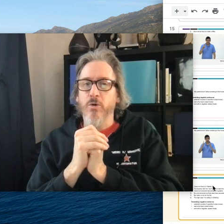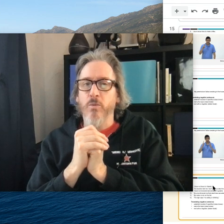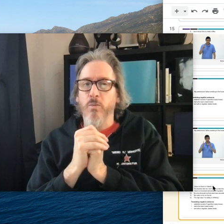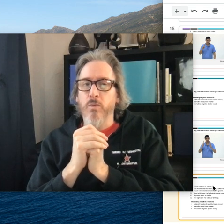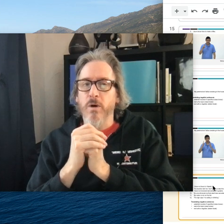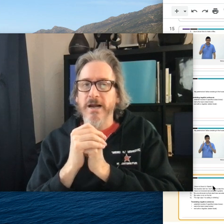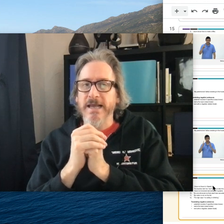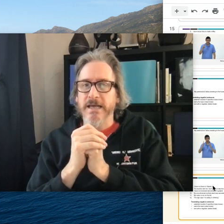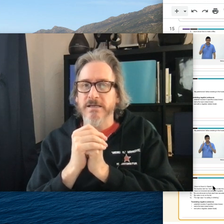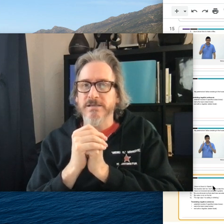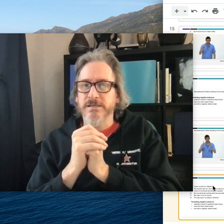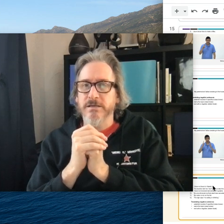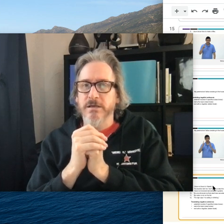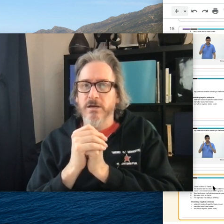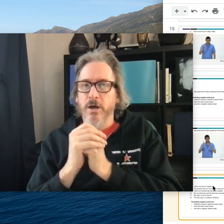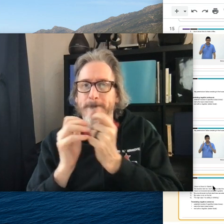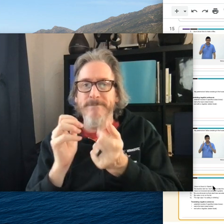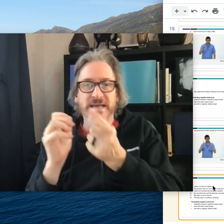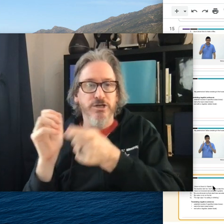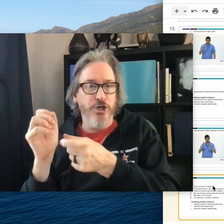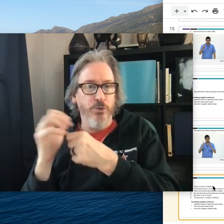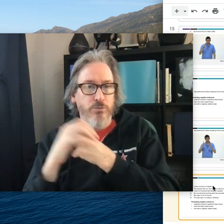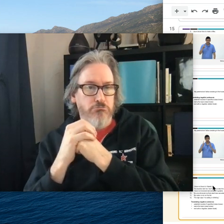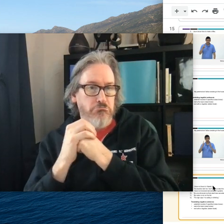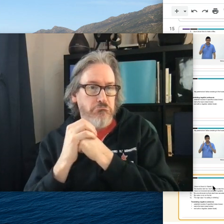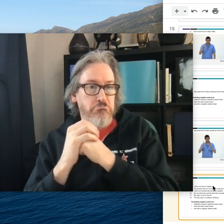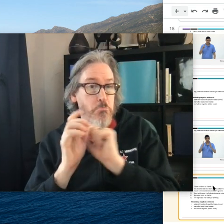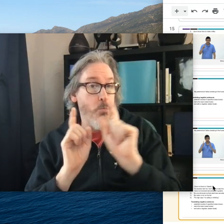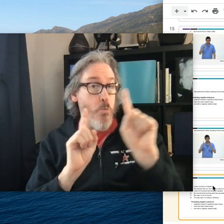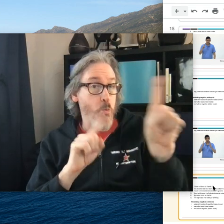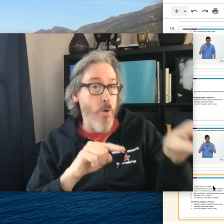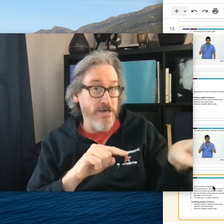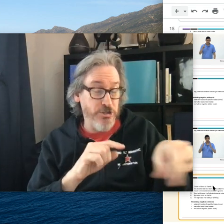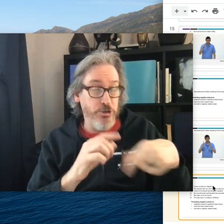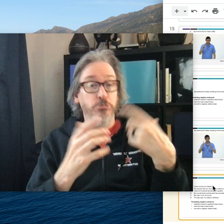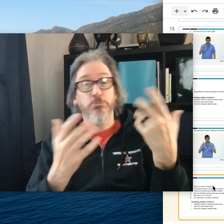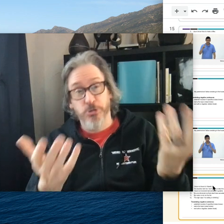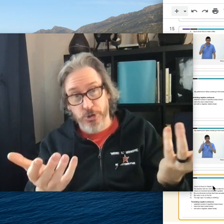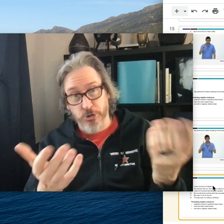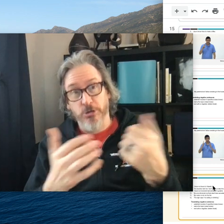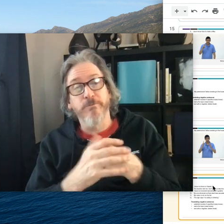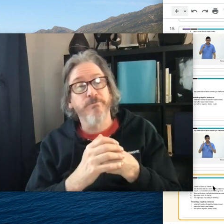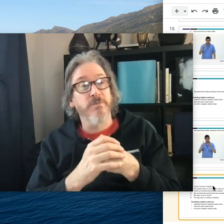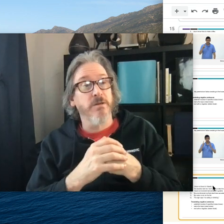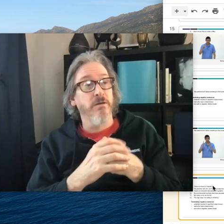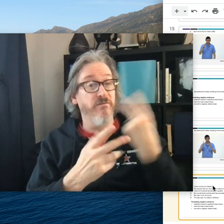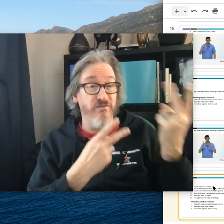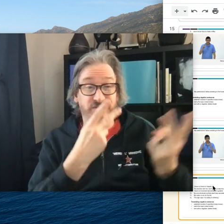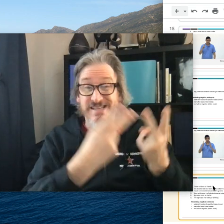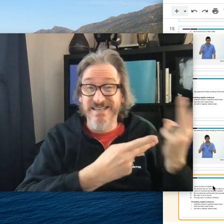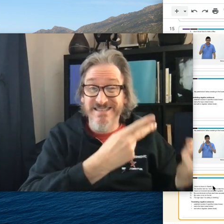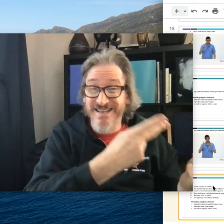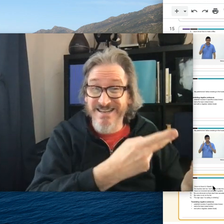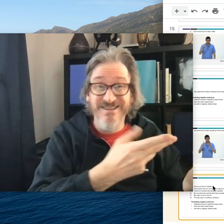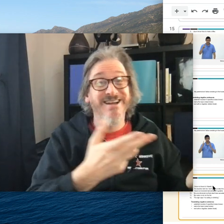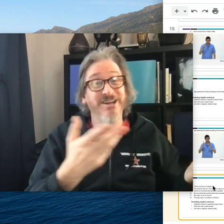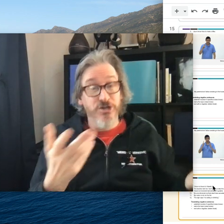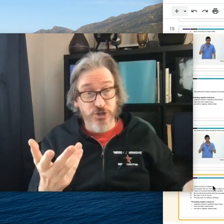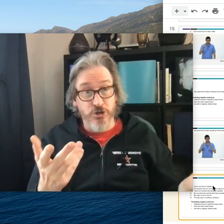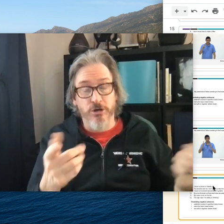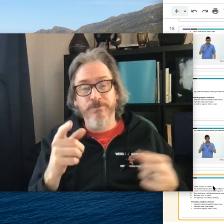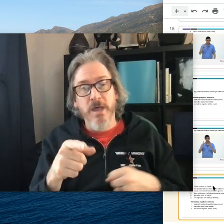And then what is been to? Went to, sure.